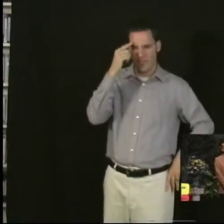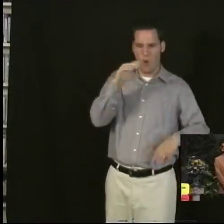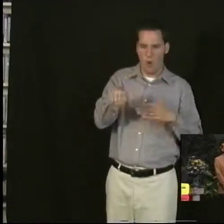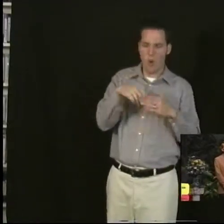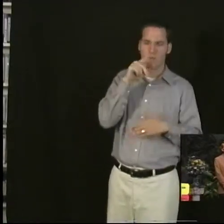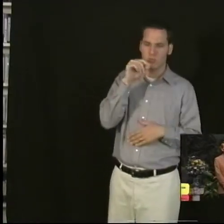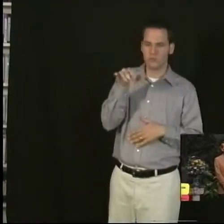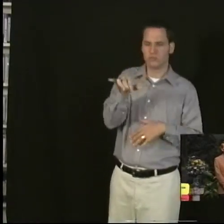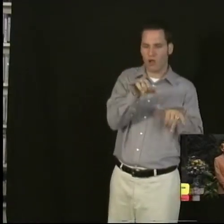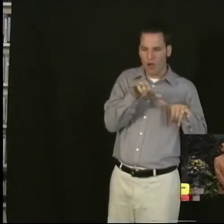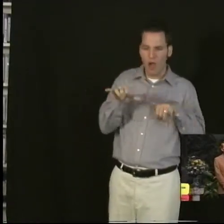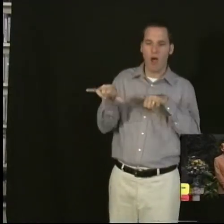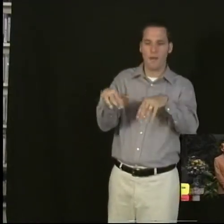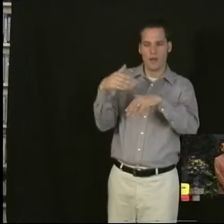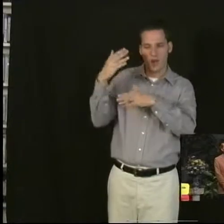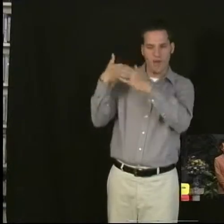ancestor."